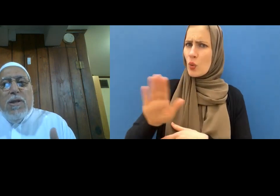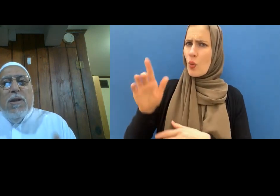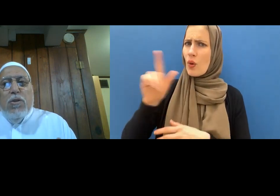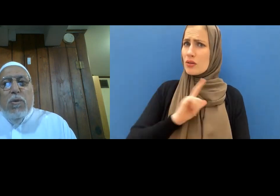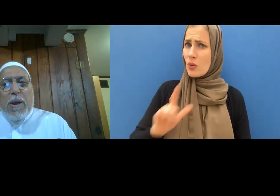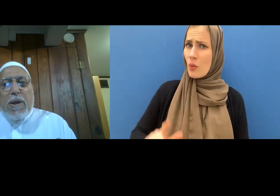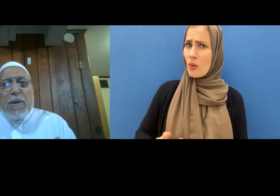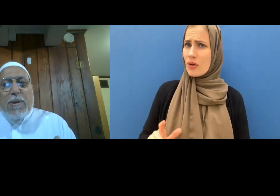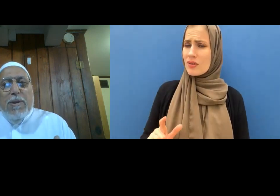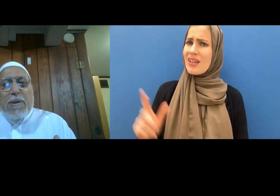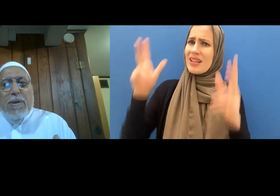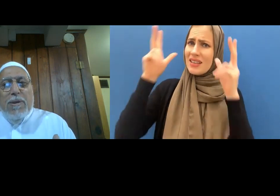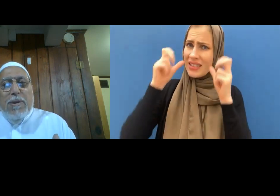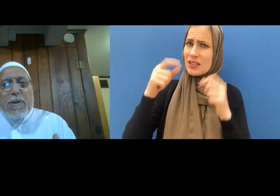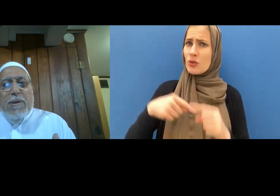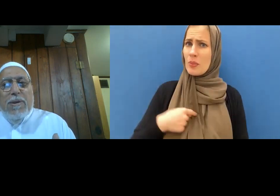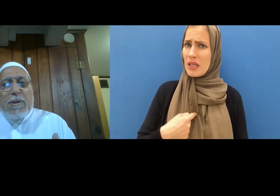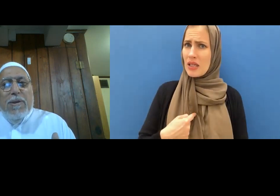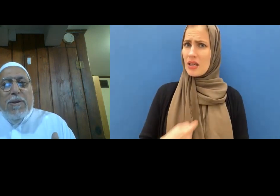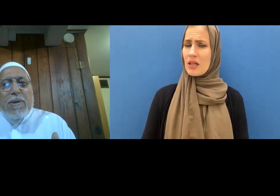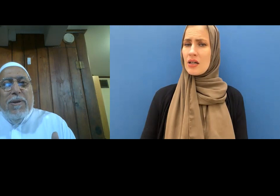so listen to me.